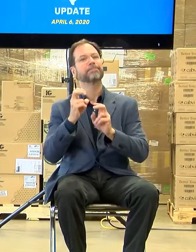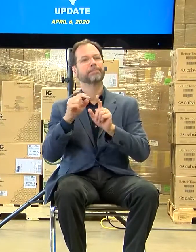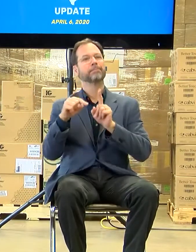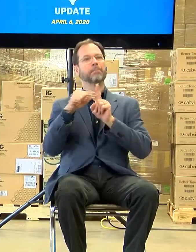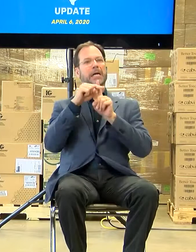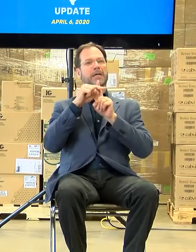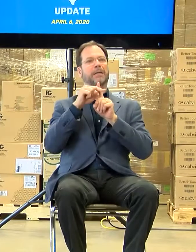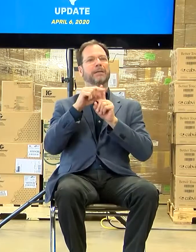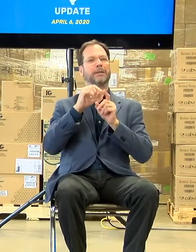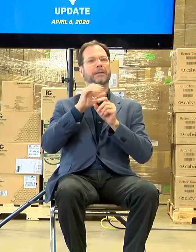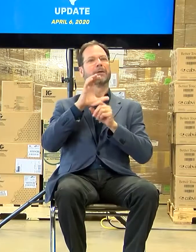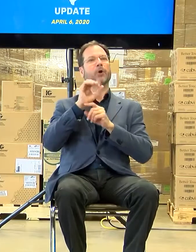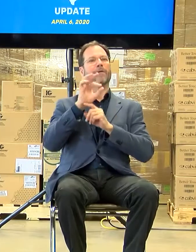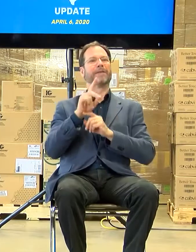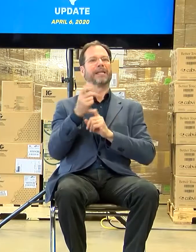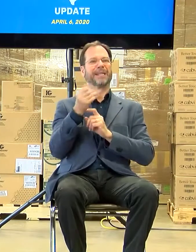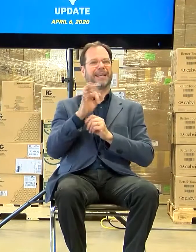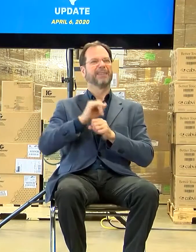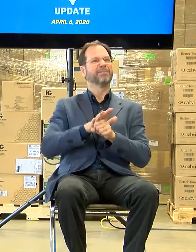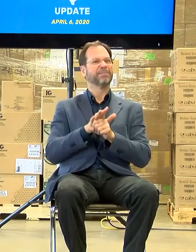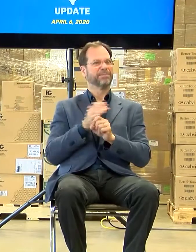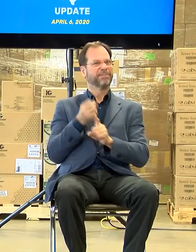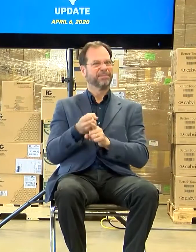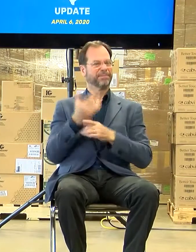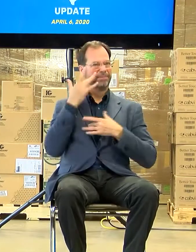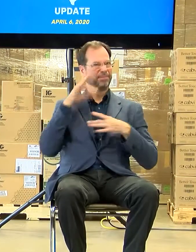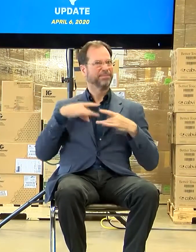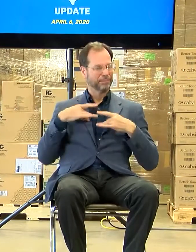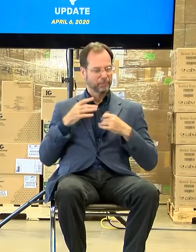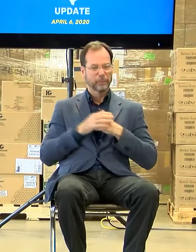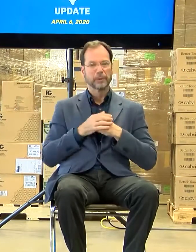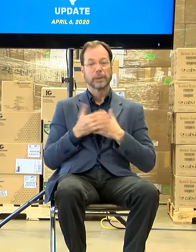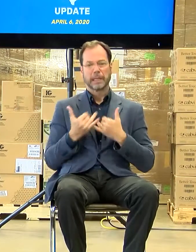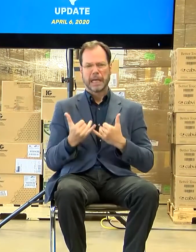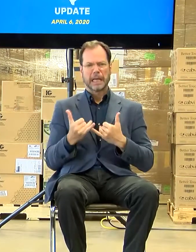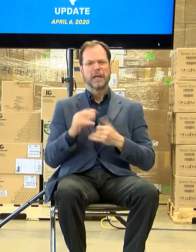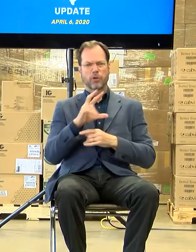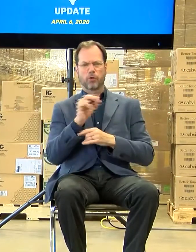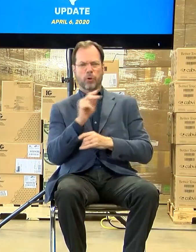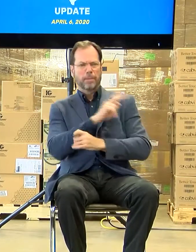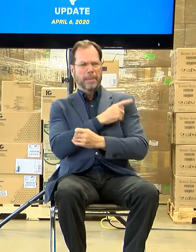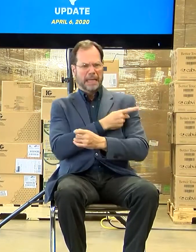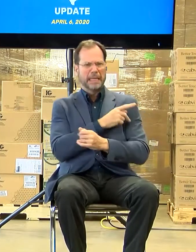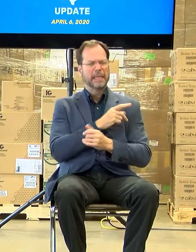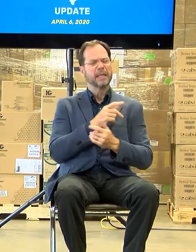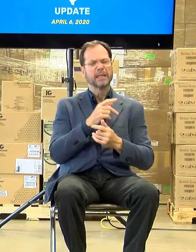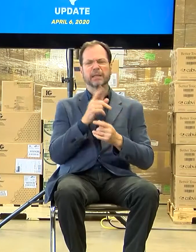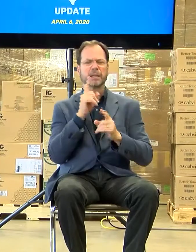COVID-19. As of today, about 30 patients are being tested with the